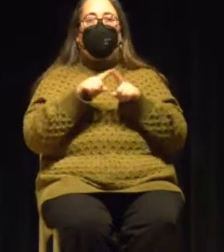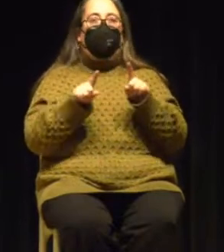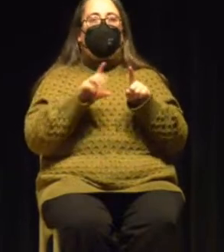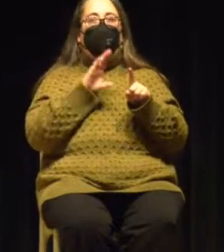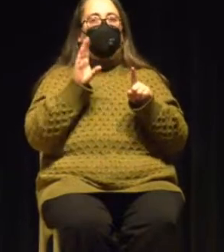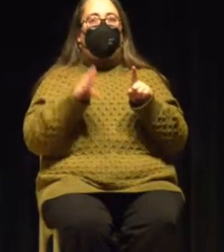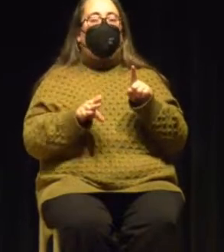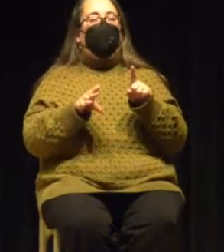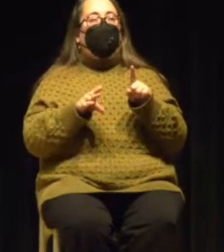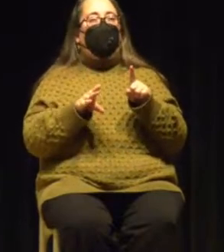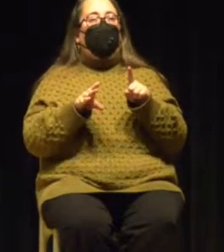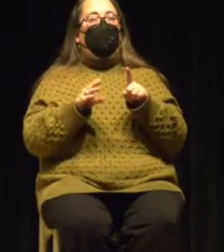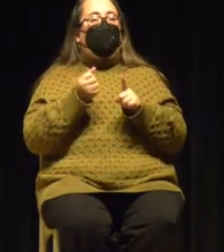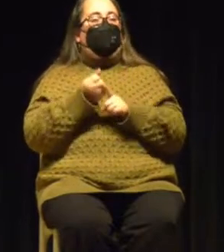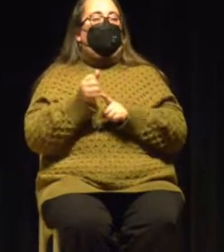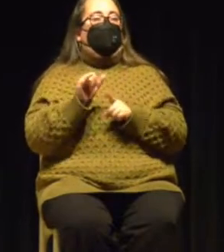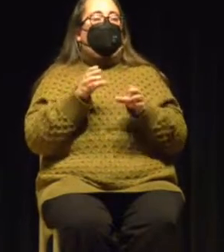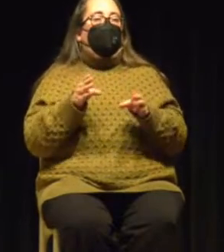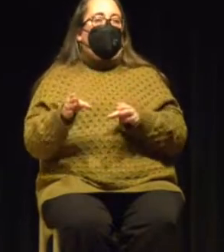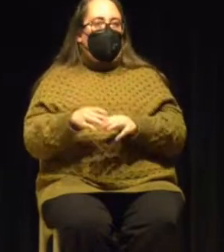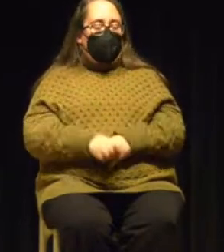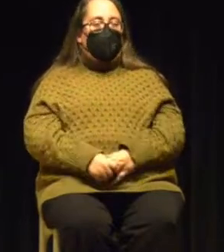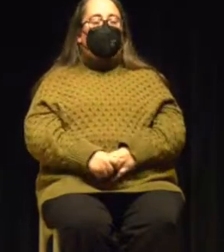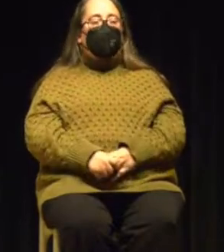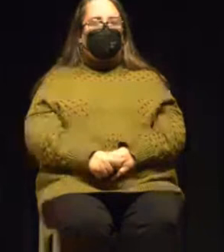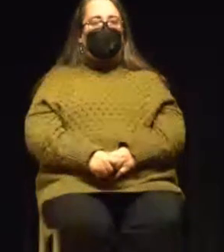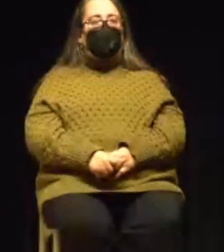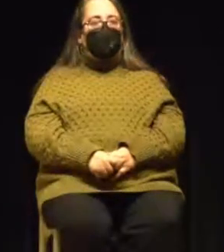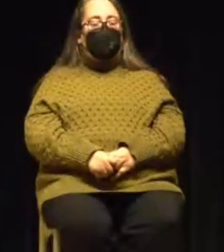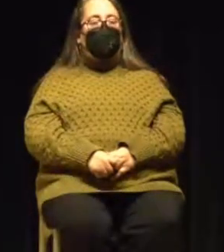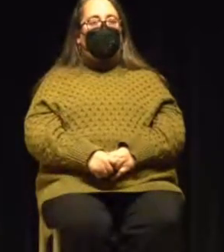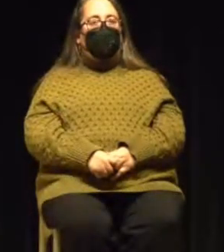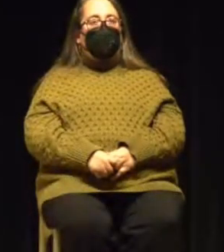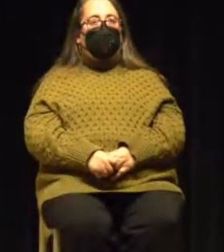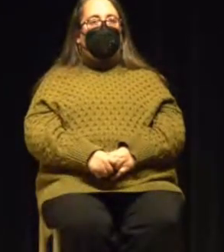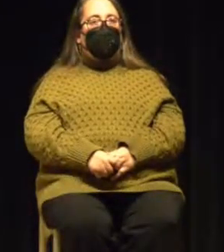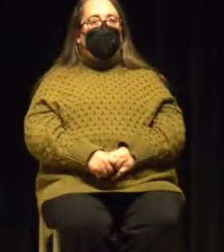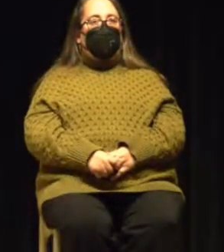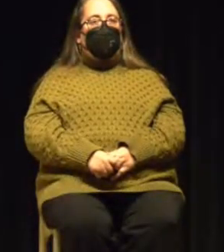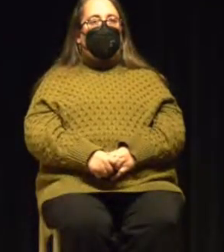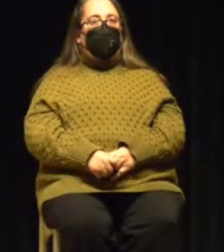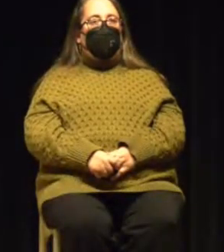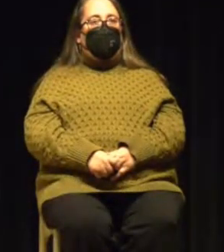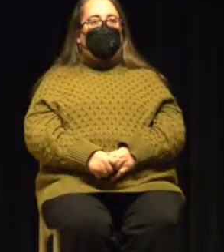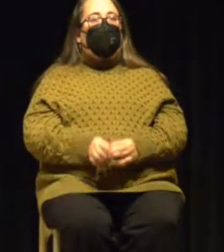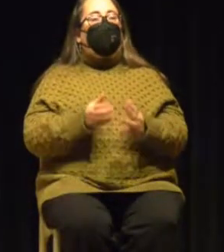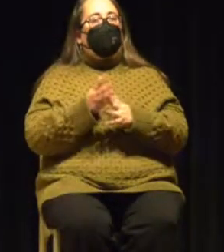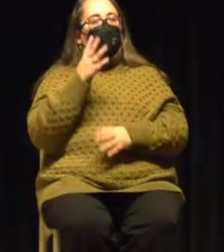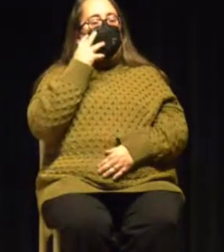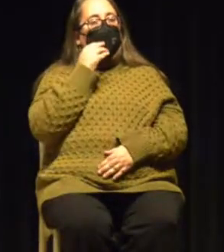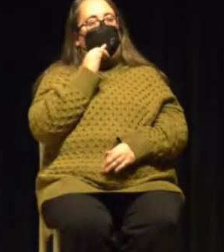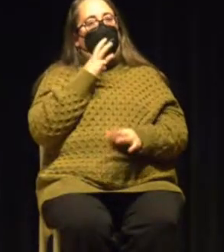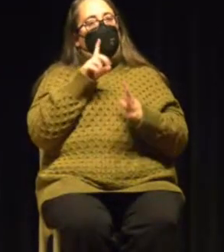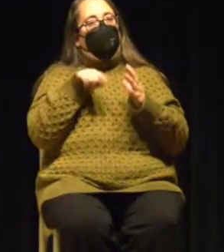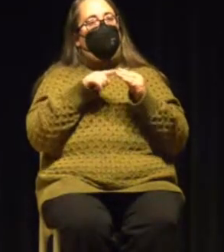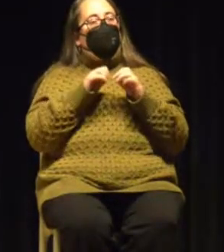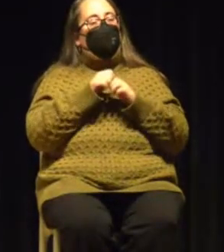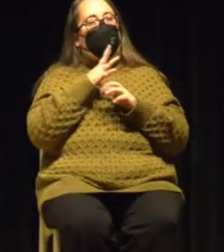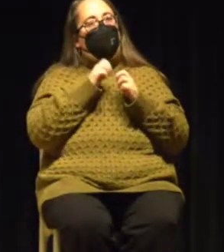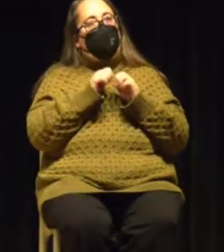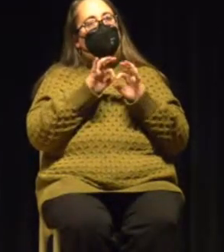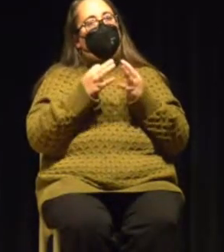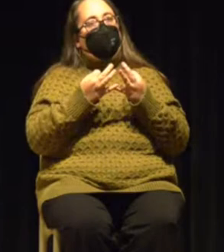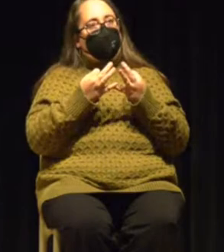never quite hits the same way. Yeah. And I'm sure throughout this whole, you know, journey of talking about this, how do you talk to your